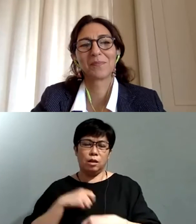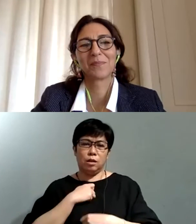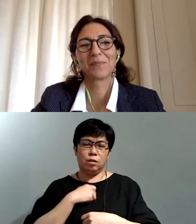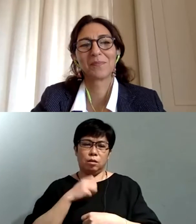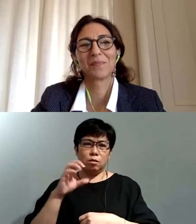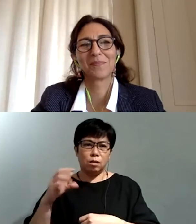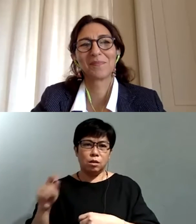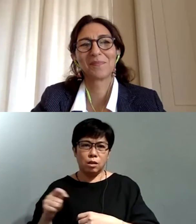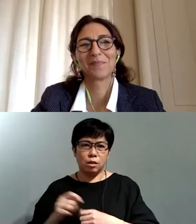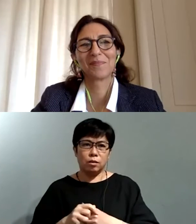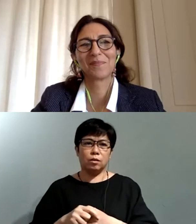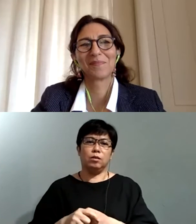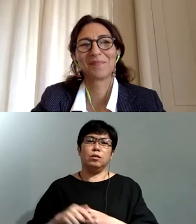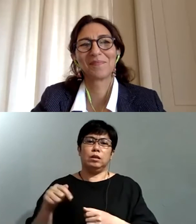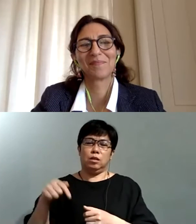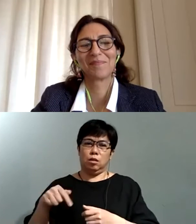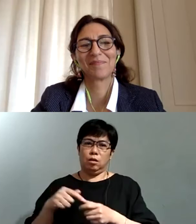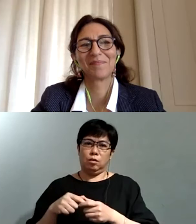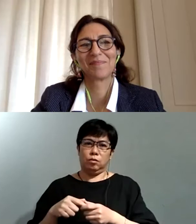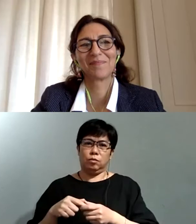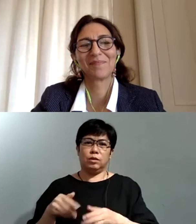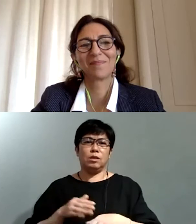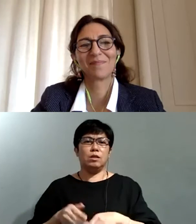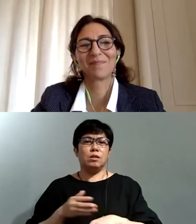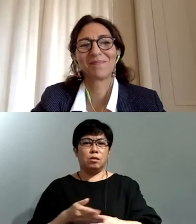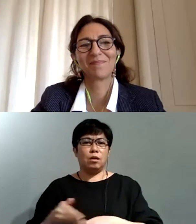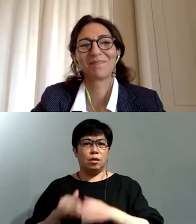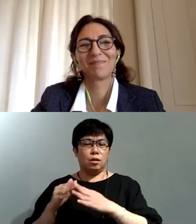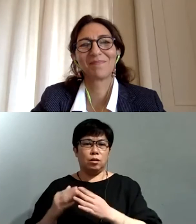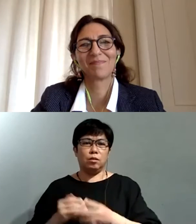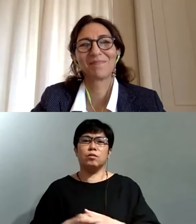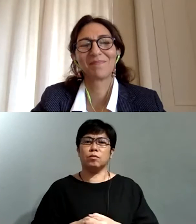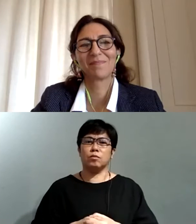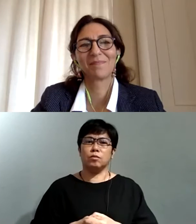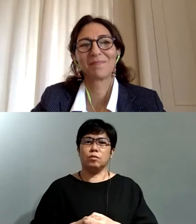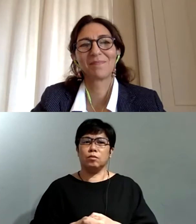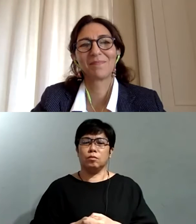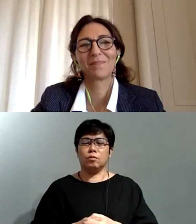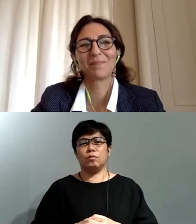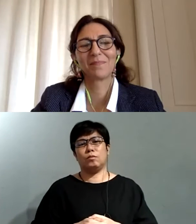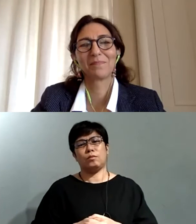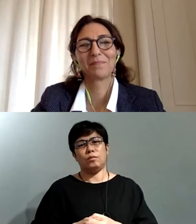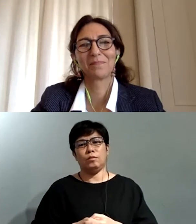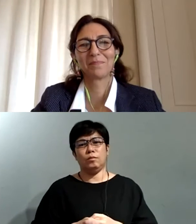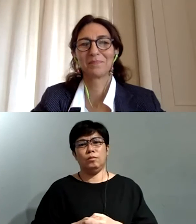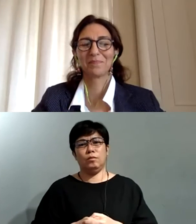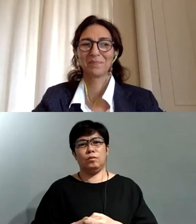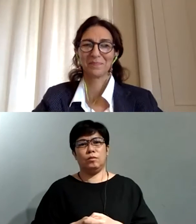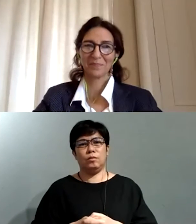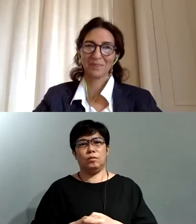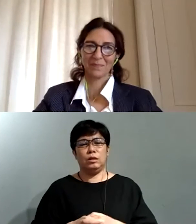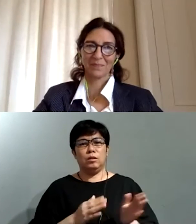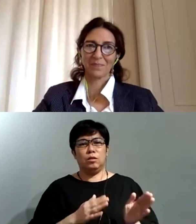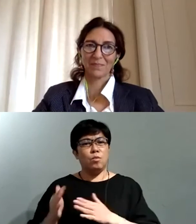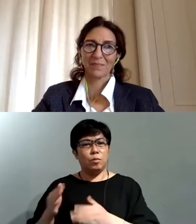Social Enterprise Business Center, Hong Kong Council of Social Service. Okay, the arrangement is like